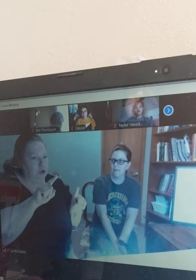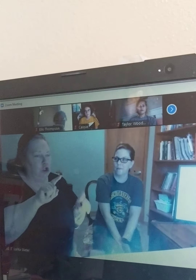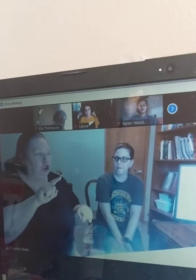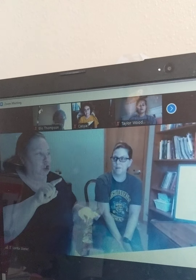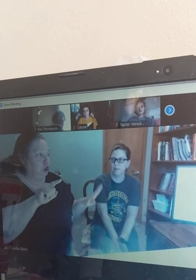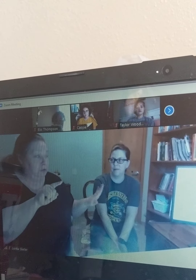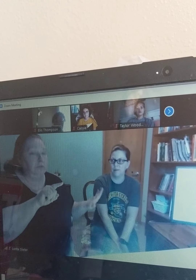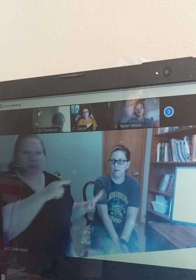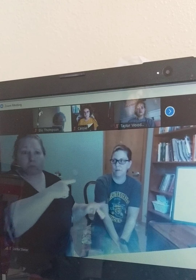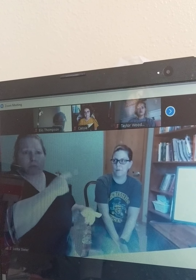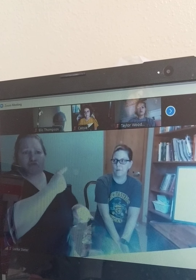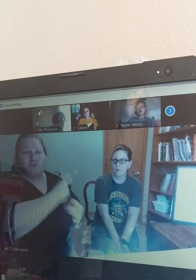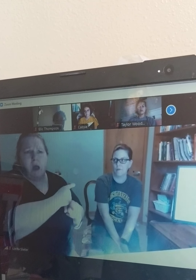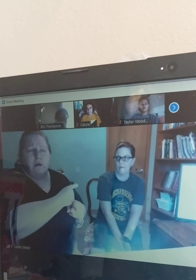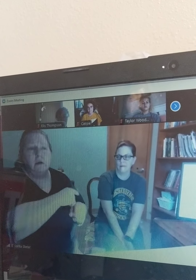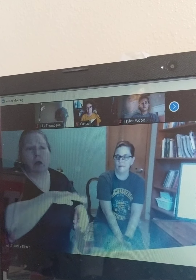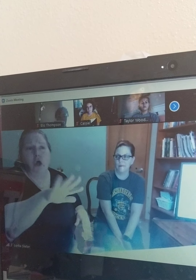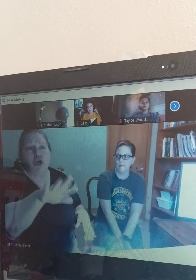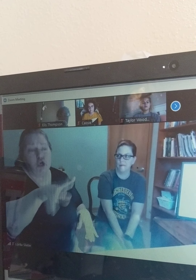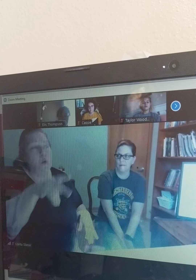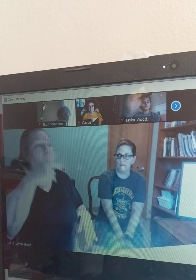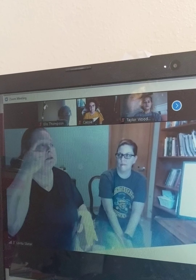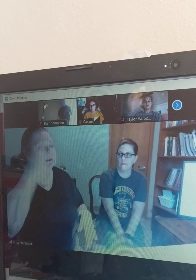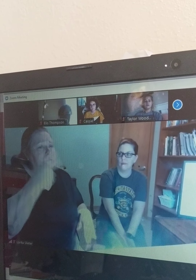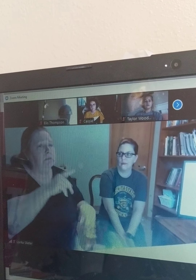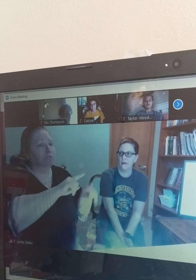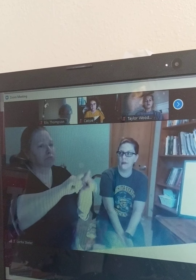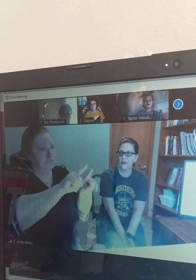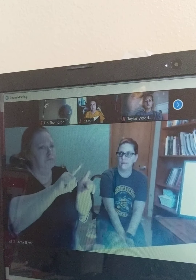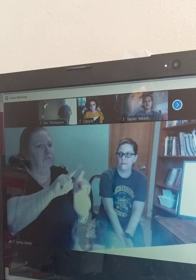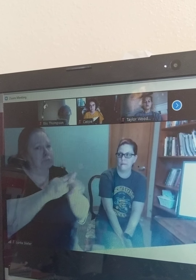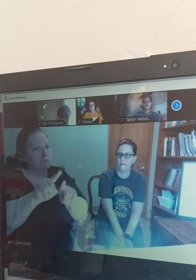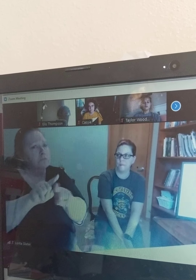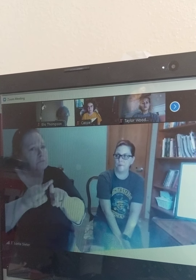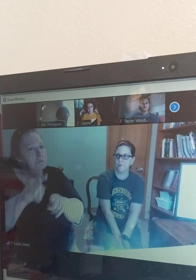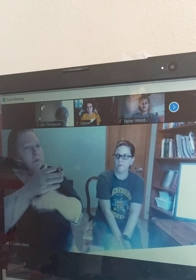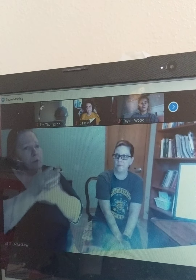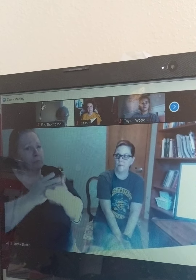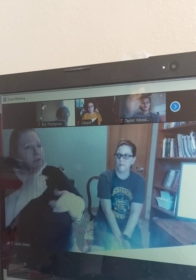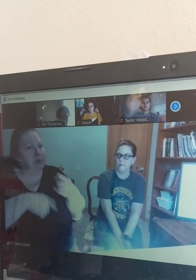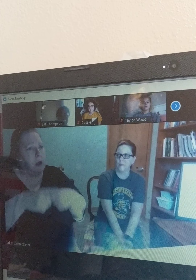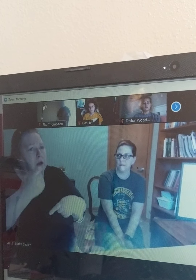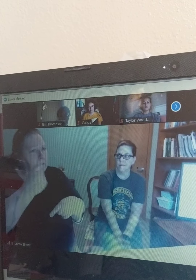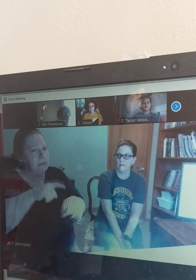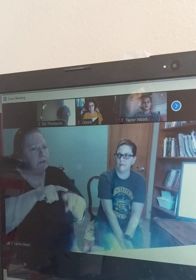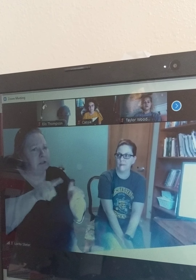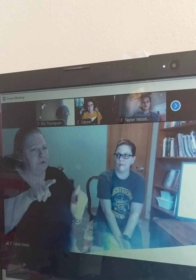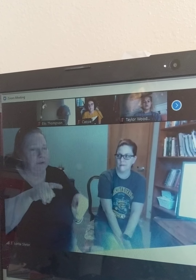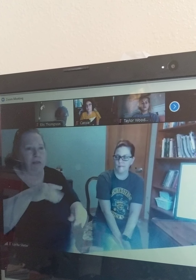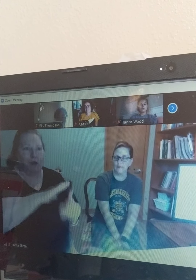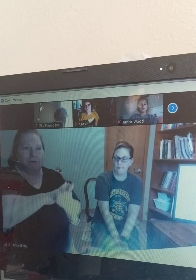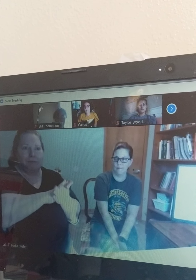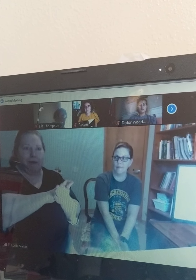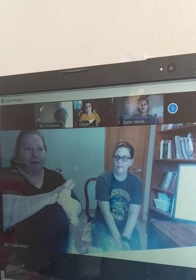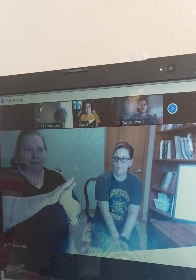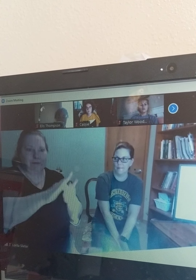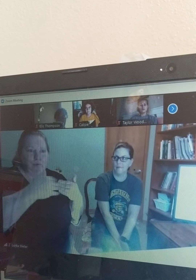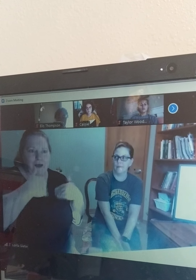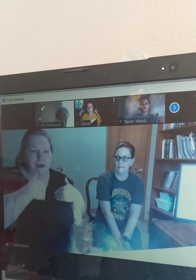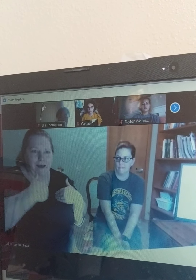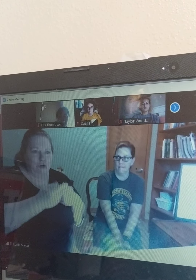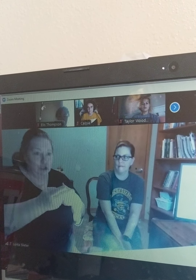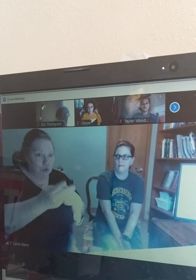And Lorita's saying, my numbers differ just a little bit from how she does it, which is fine. Either way is fine. It's actually pretty common that you're going to